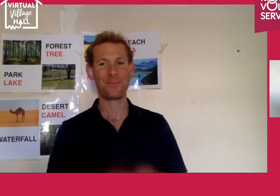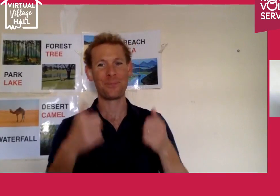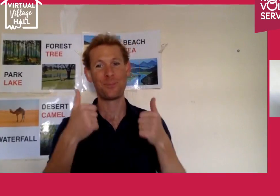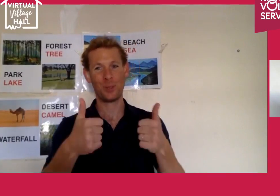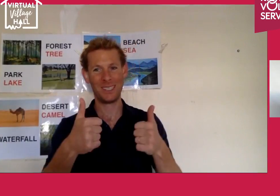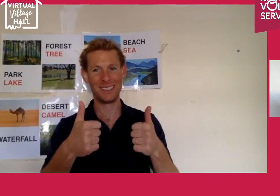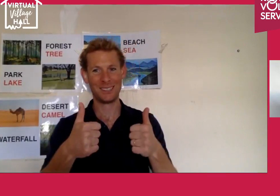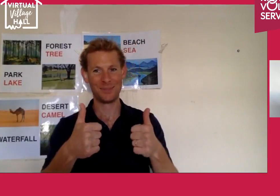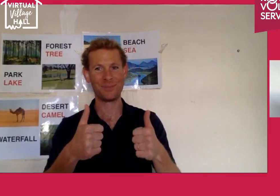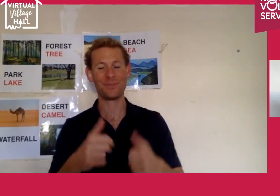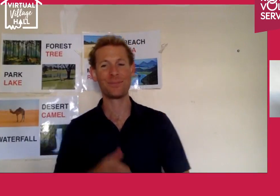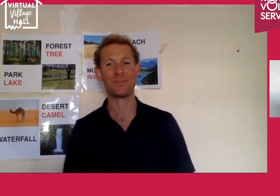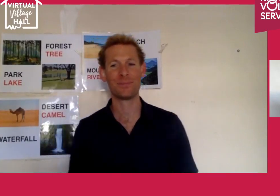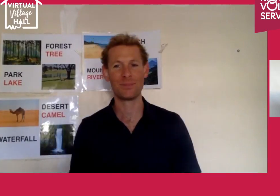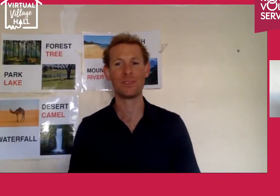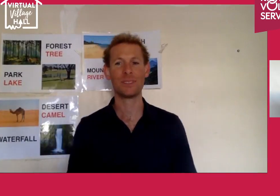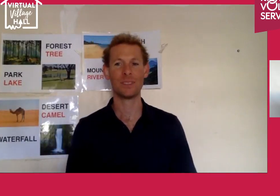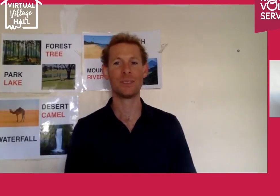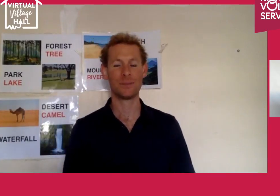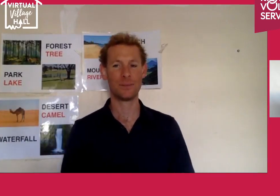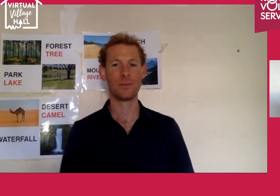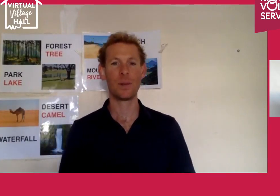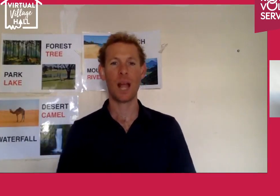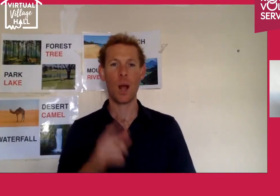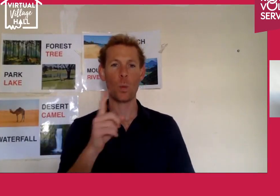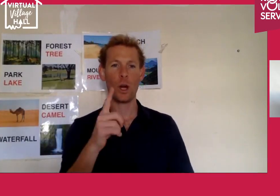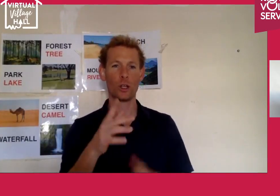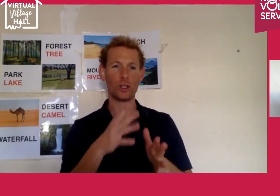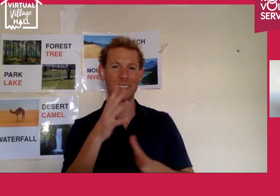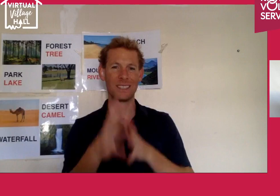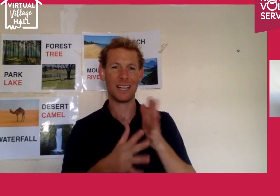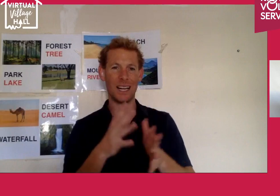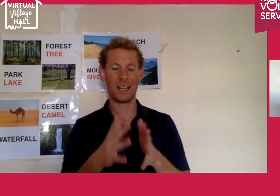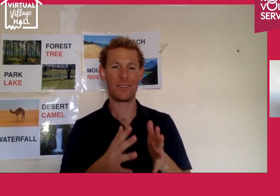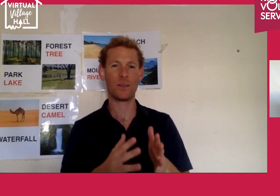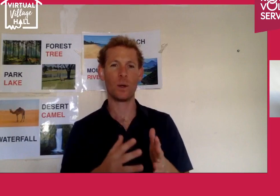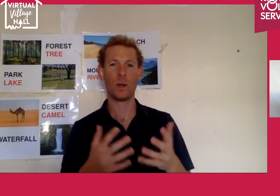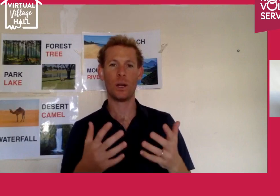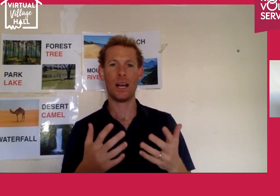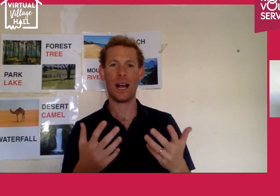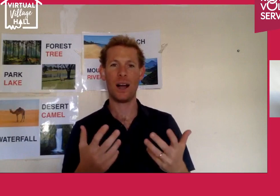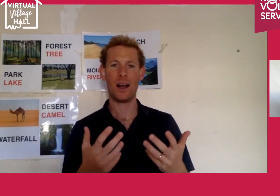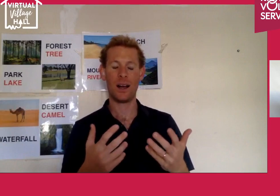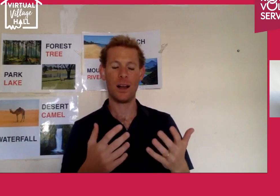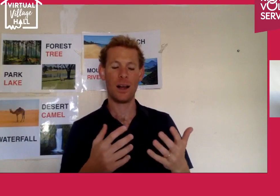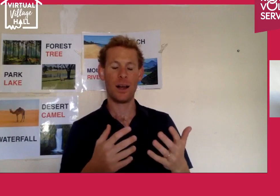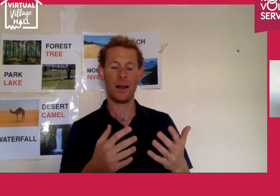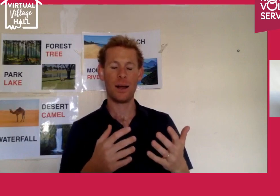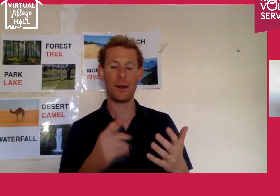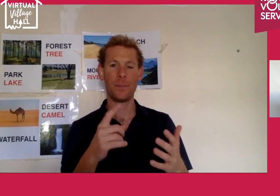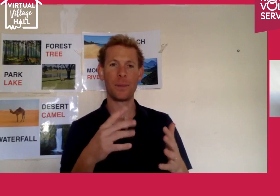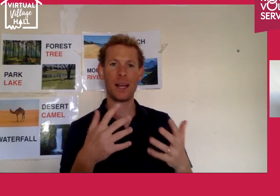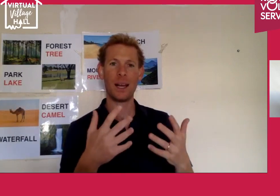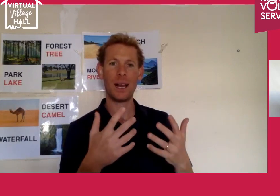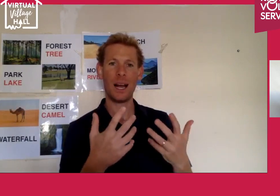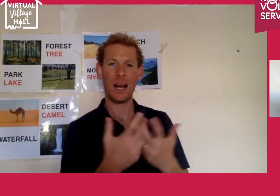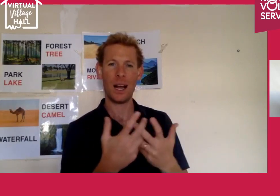Two parts to that sign. Well done. Well done. Very good. That's brilliant. So,